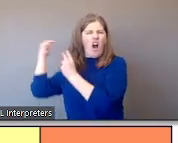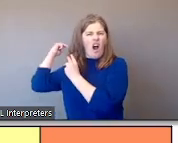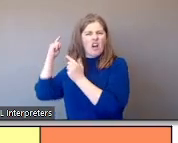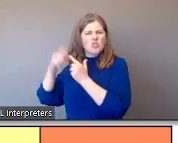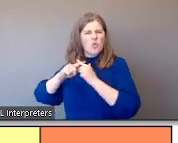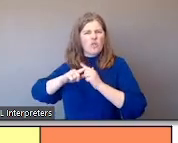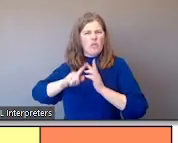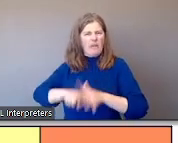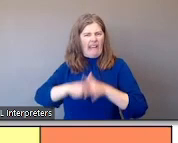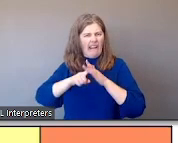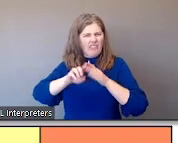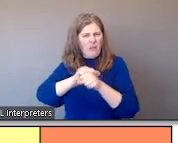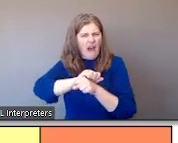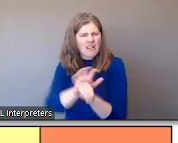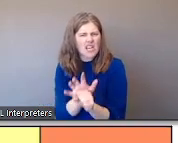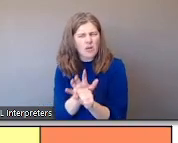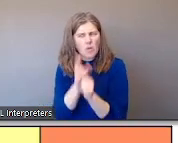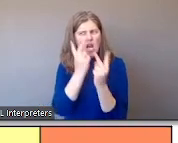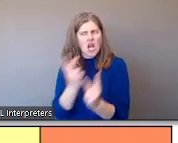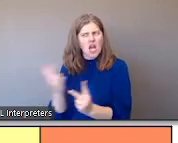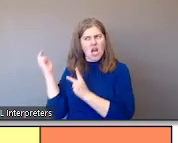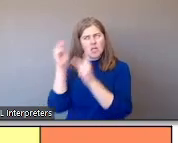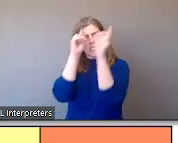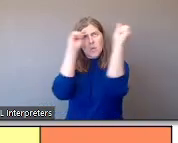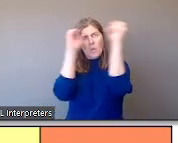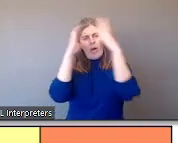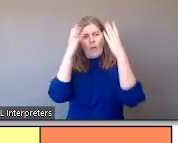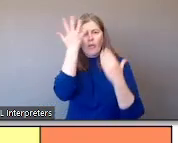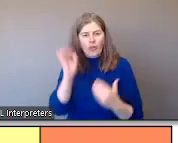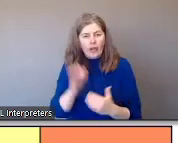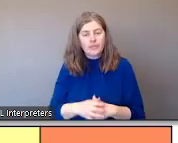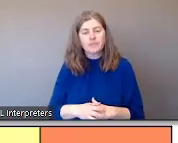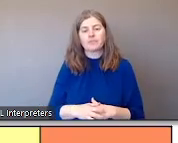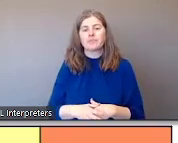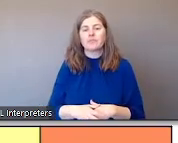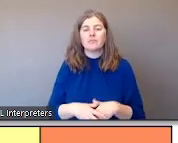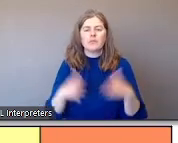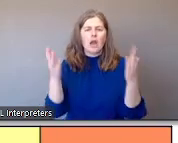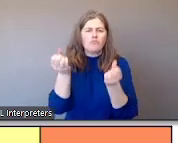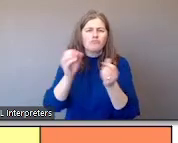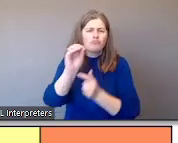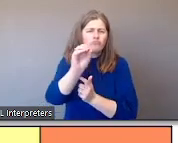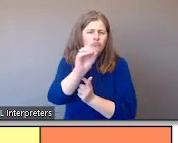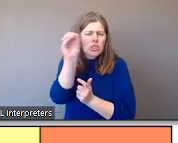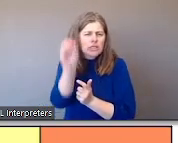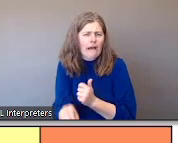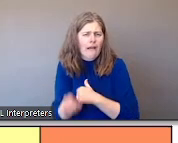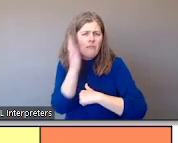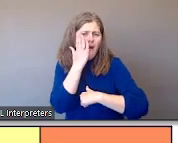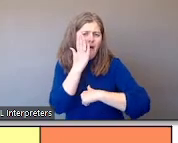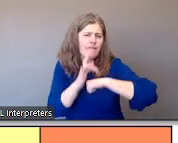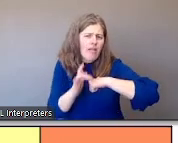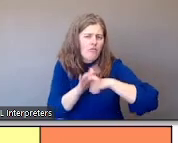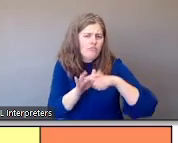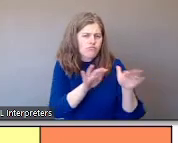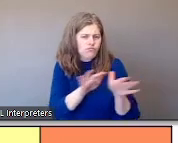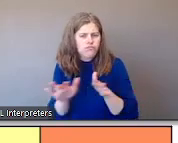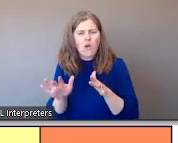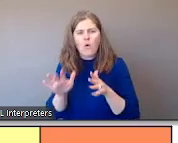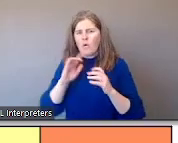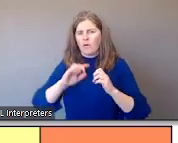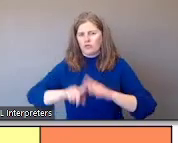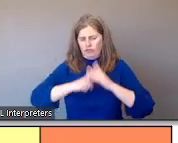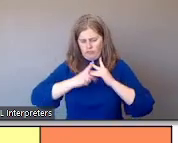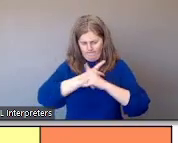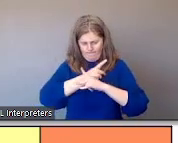of the pandemic? We worked on that today. So, and then the percent of beds, that's something that we'll be doing new